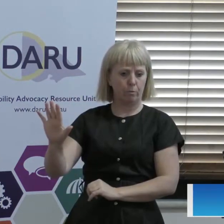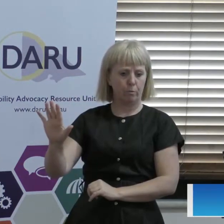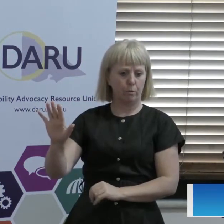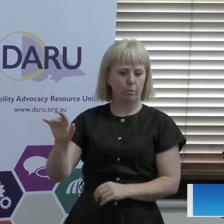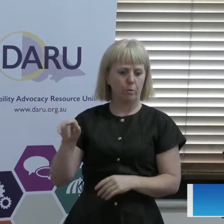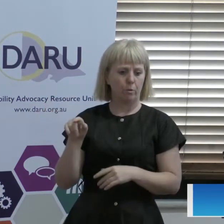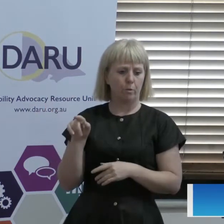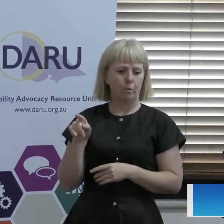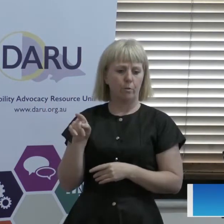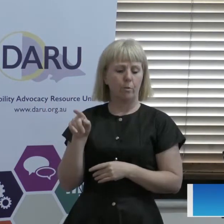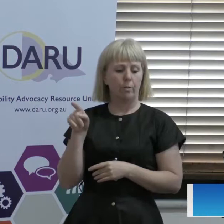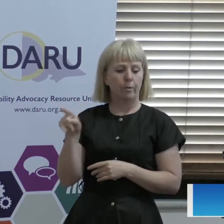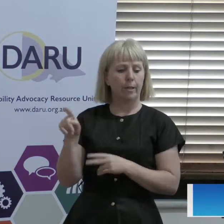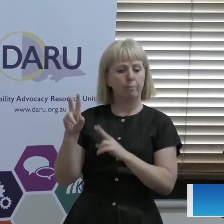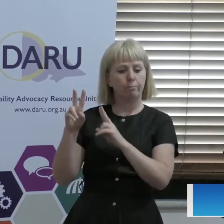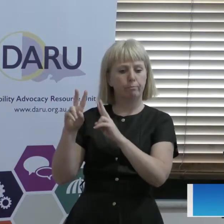what